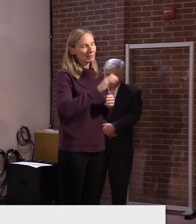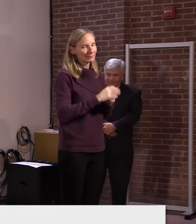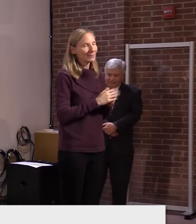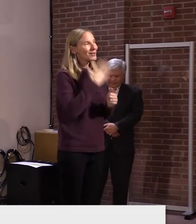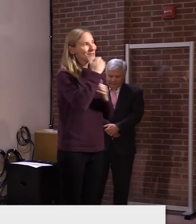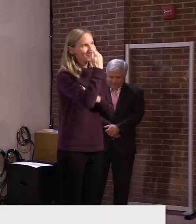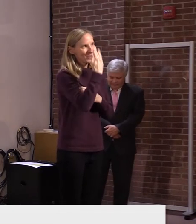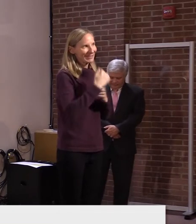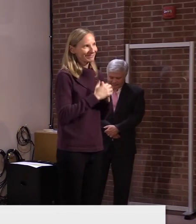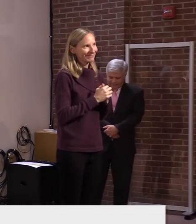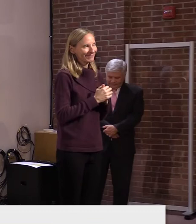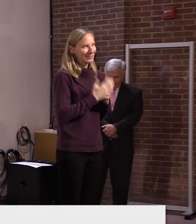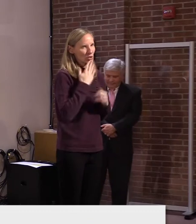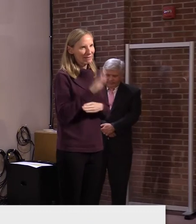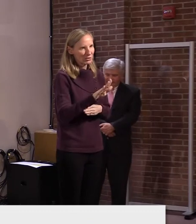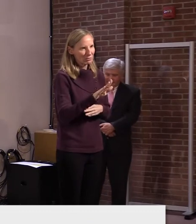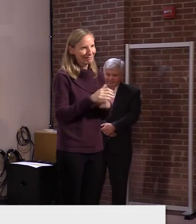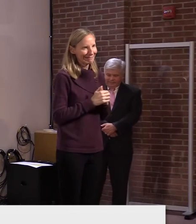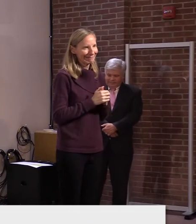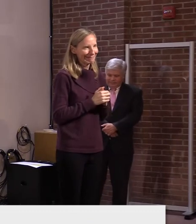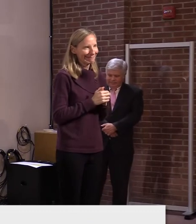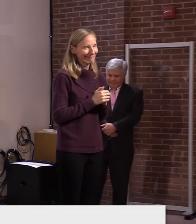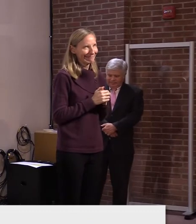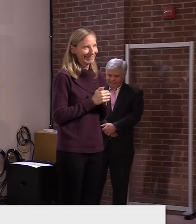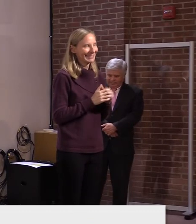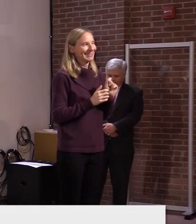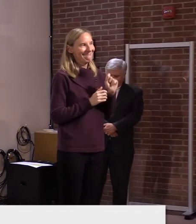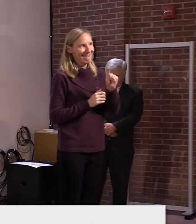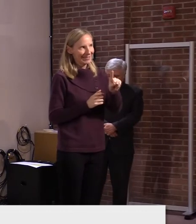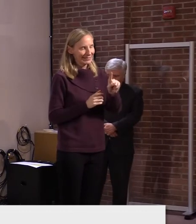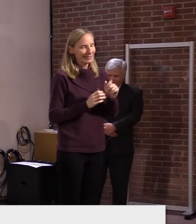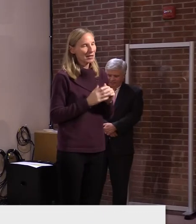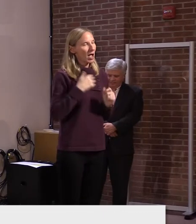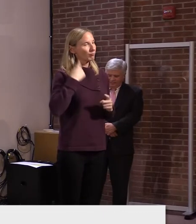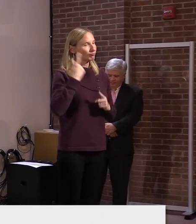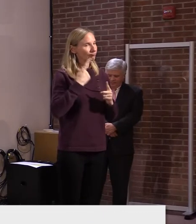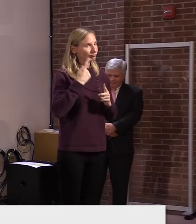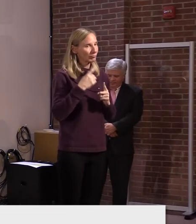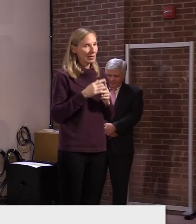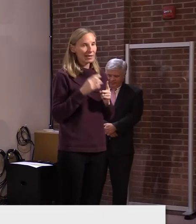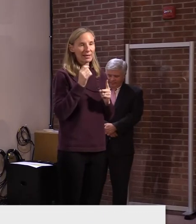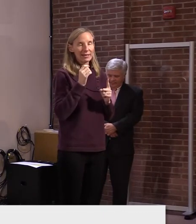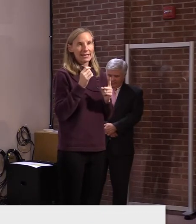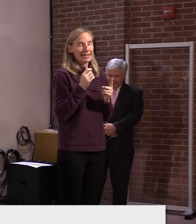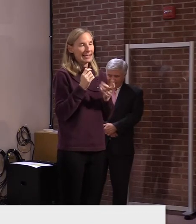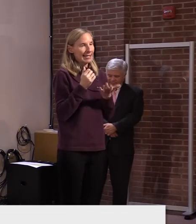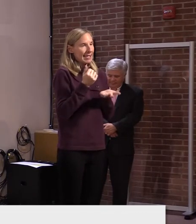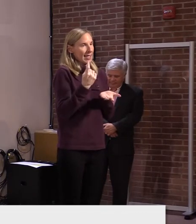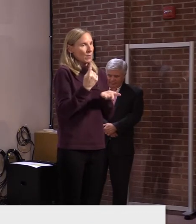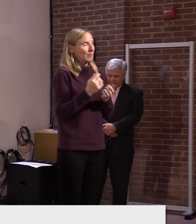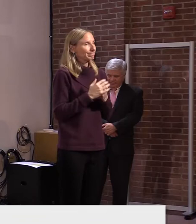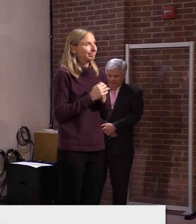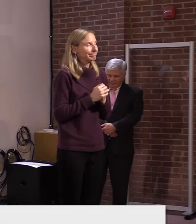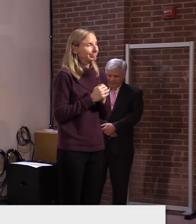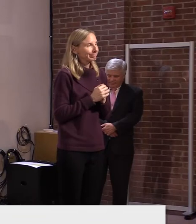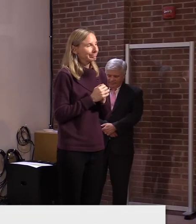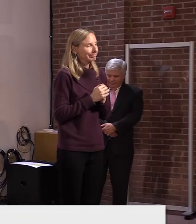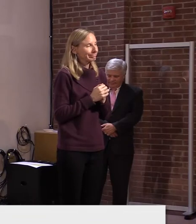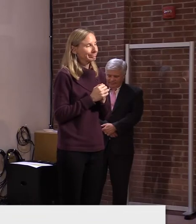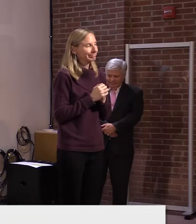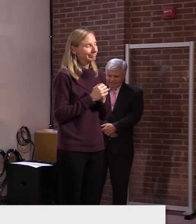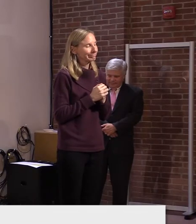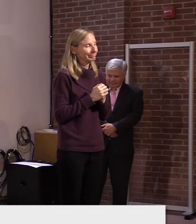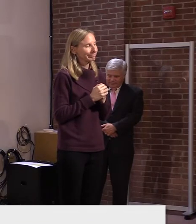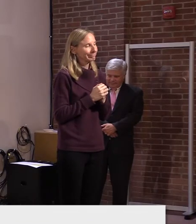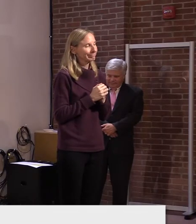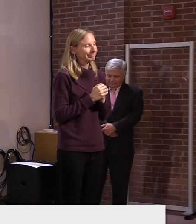Good morning. Good afternoon. I'm wondering, is anyone looking